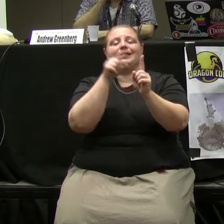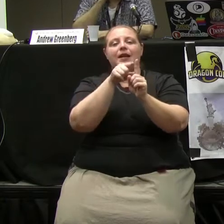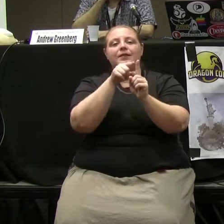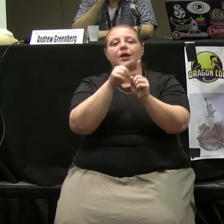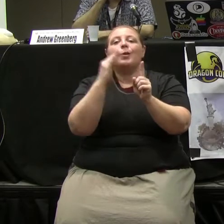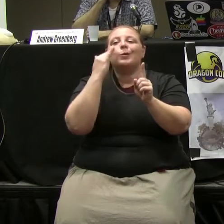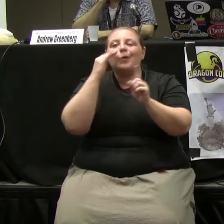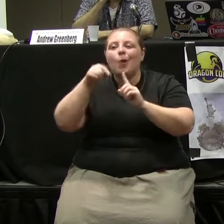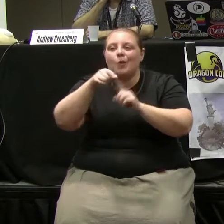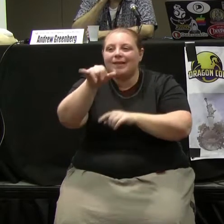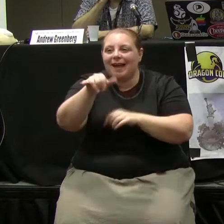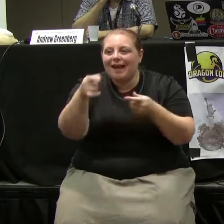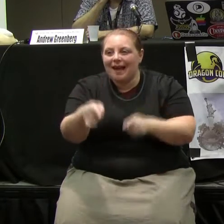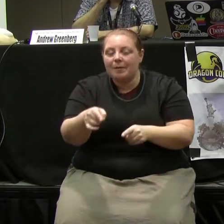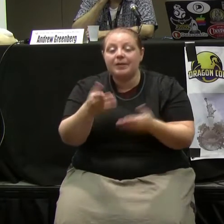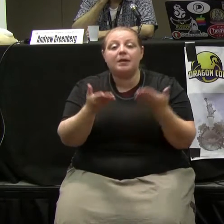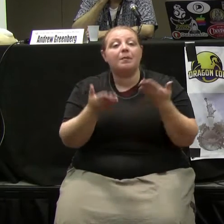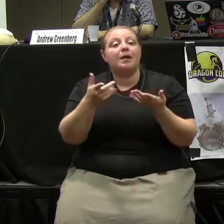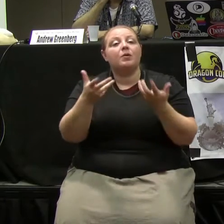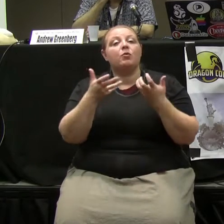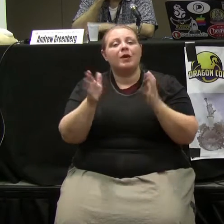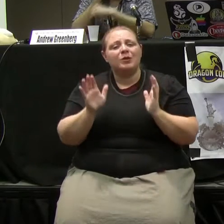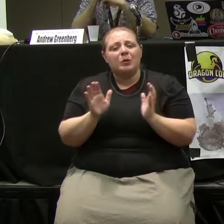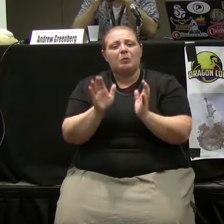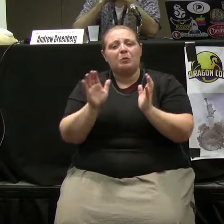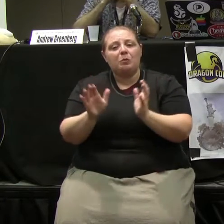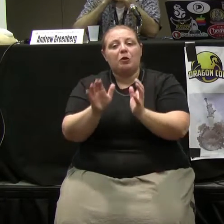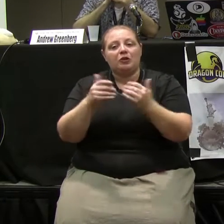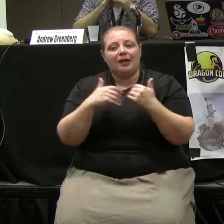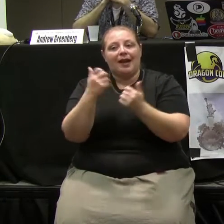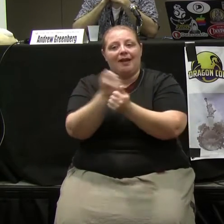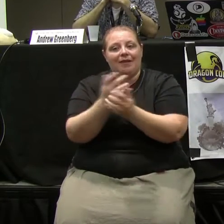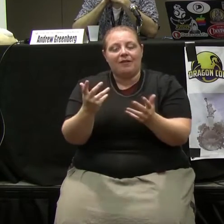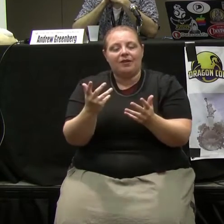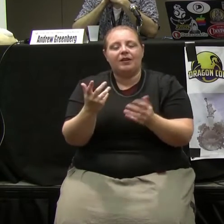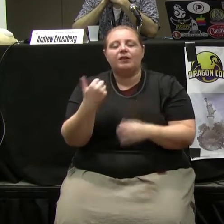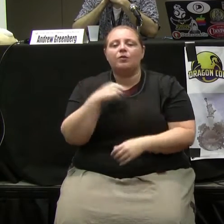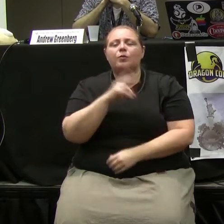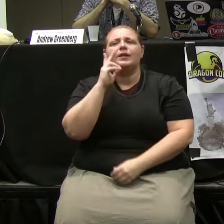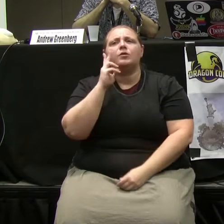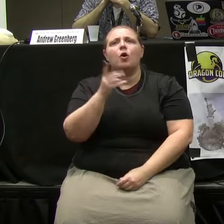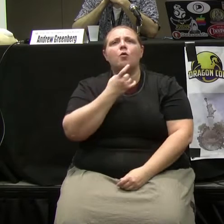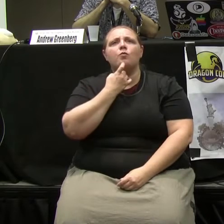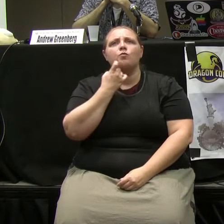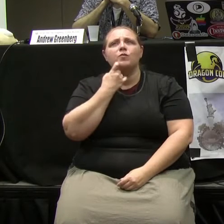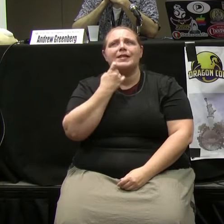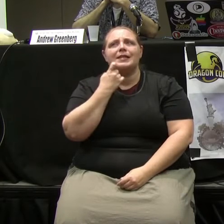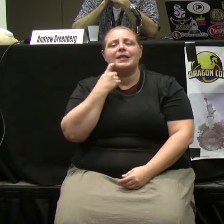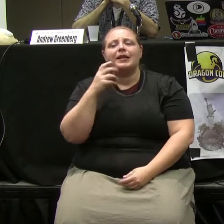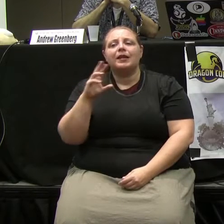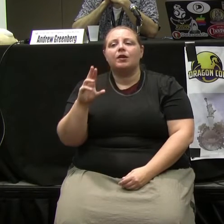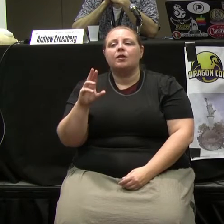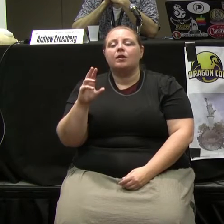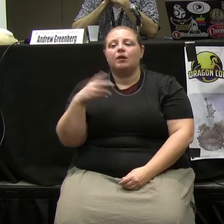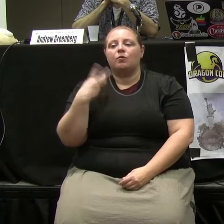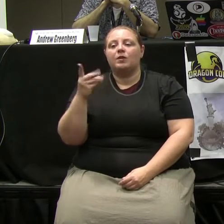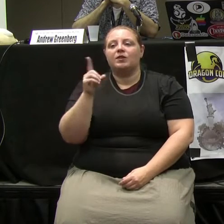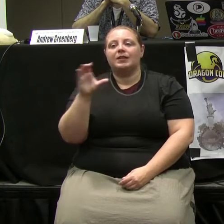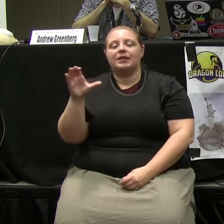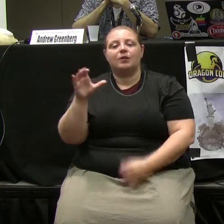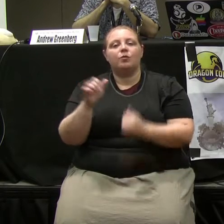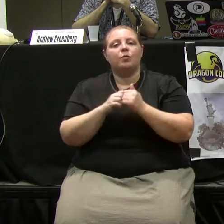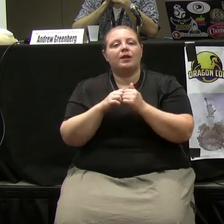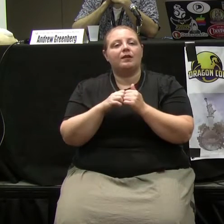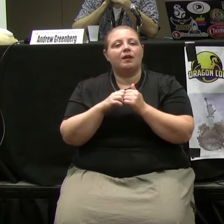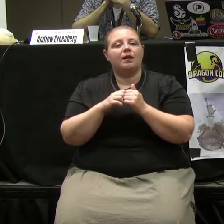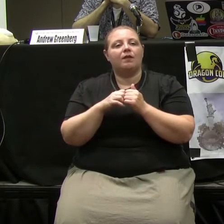small victory. Sometimes you want to push harder and get everything. And so we actually saw this in DC with the USA Freedom Act fight. I don't know if any of you